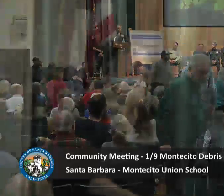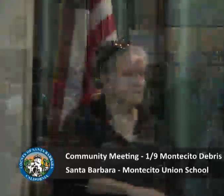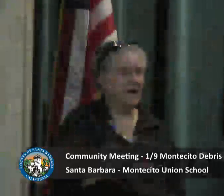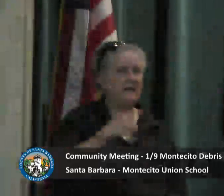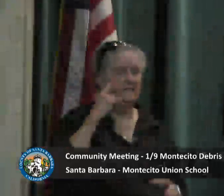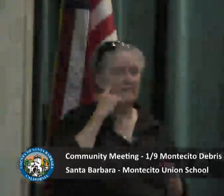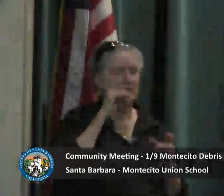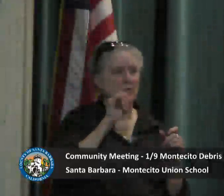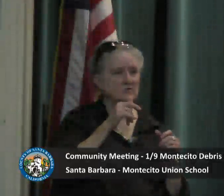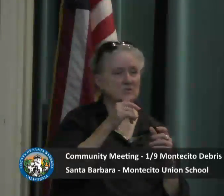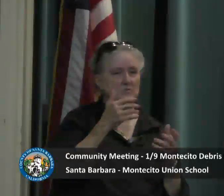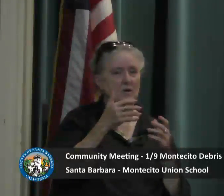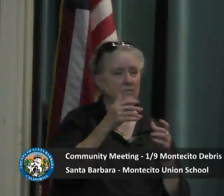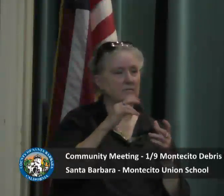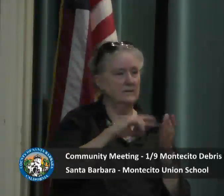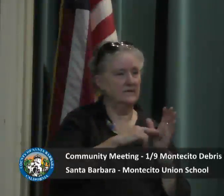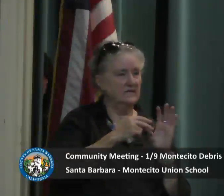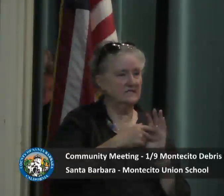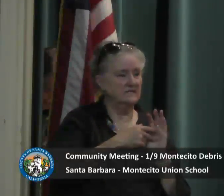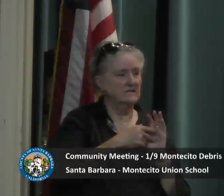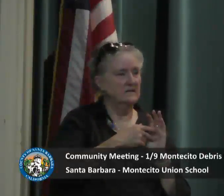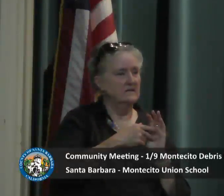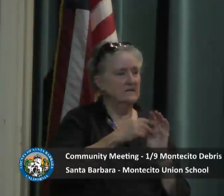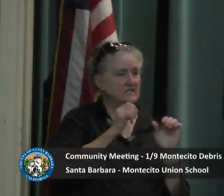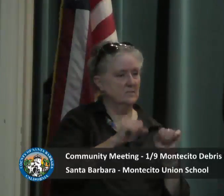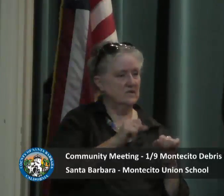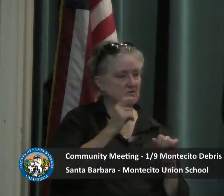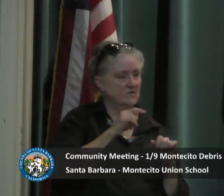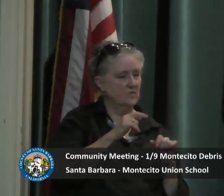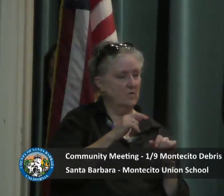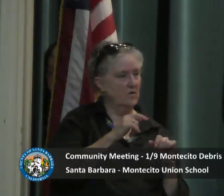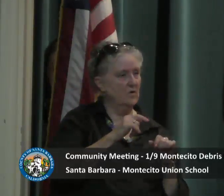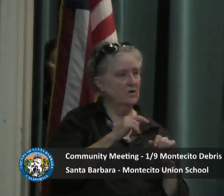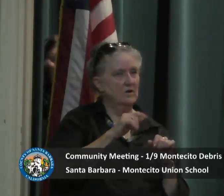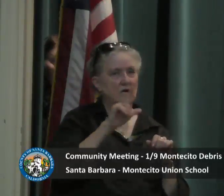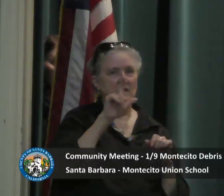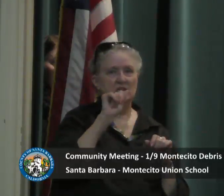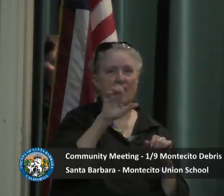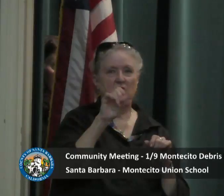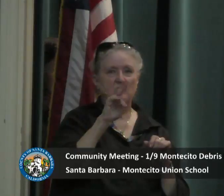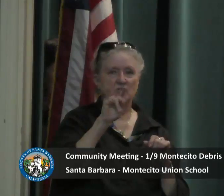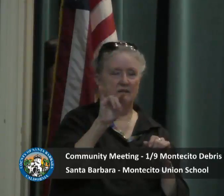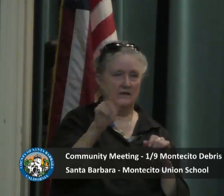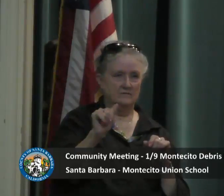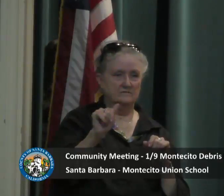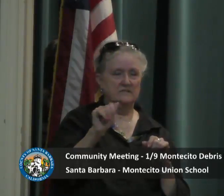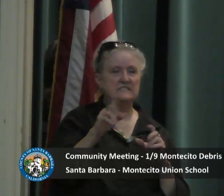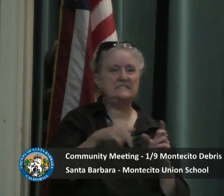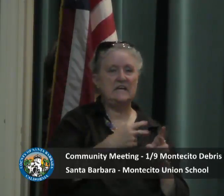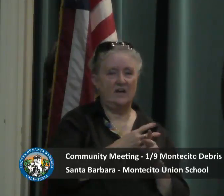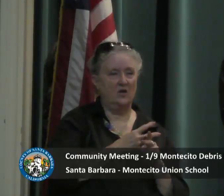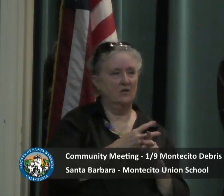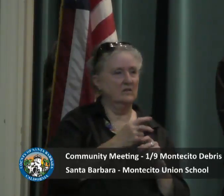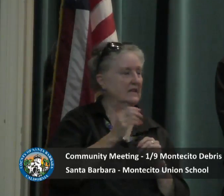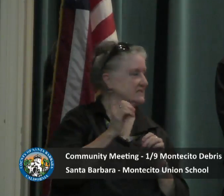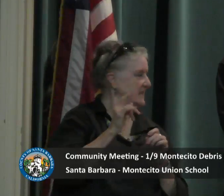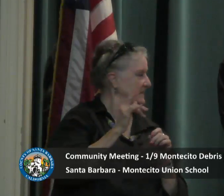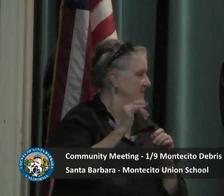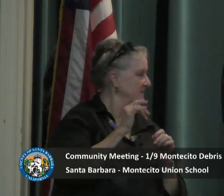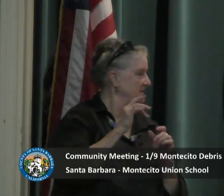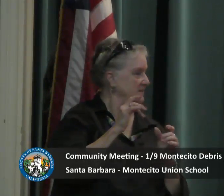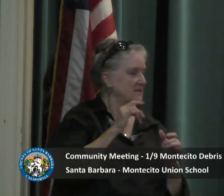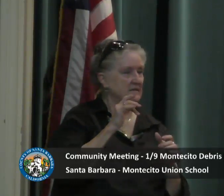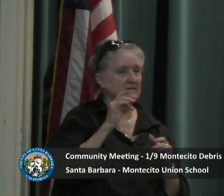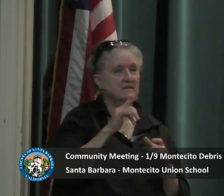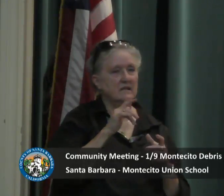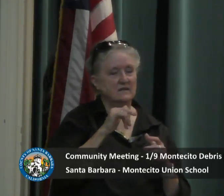I think the question is probably implying is there potential for a La Conchita style landslide? The La Conchita